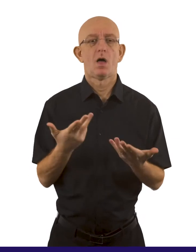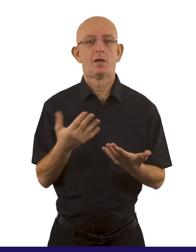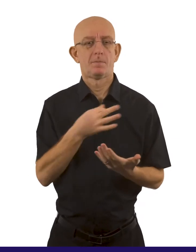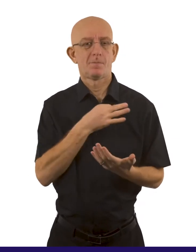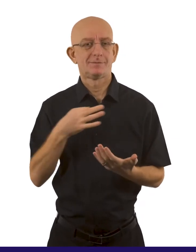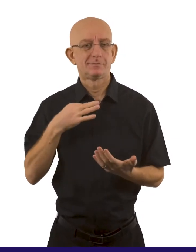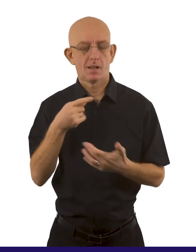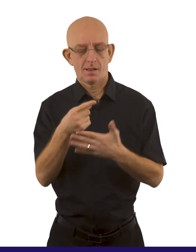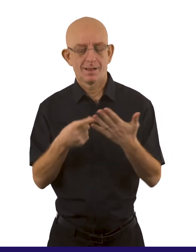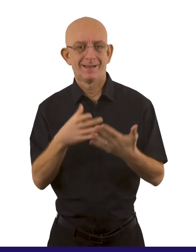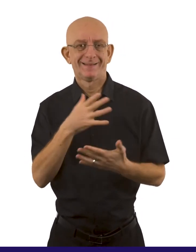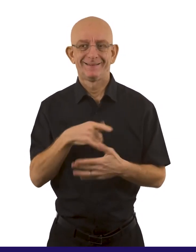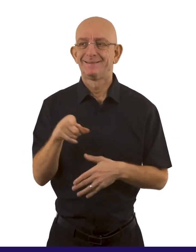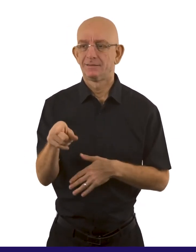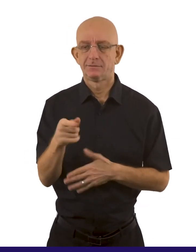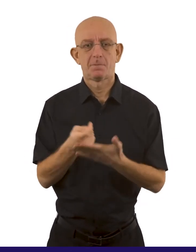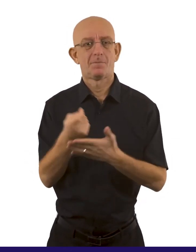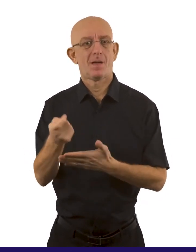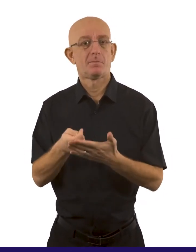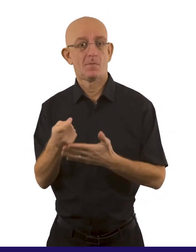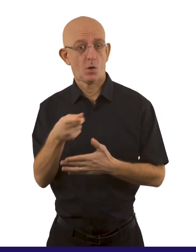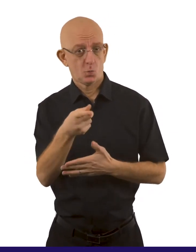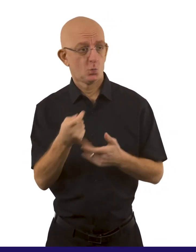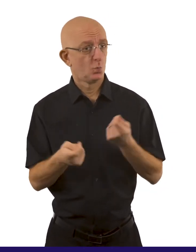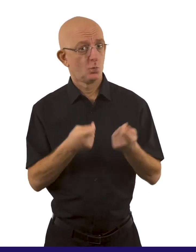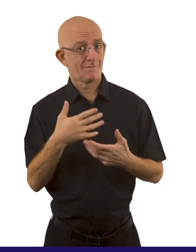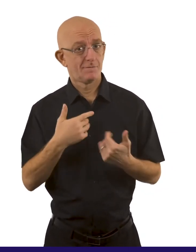extra medical necessities. Close brackets.